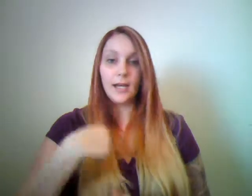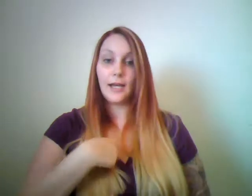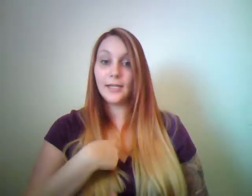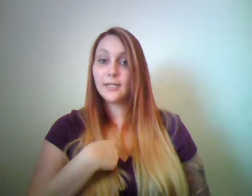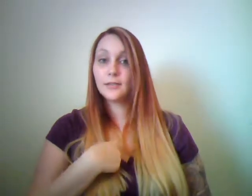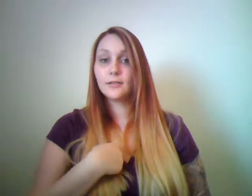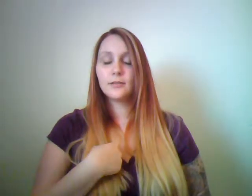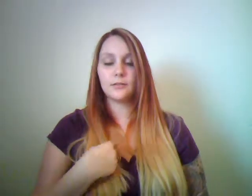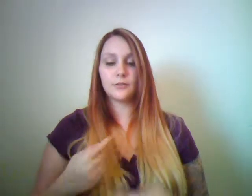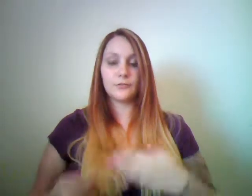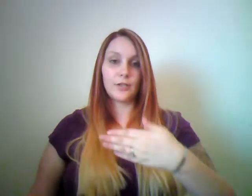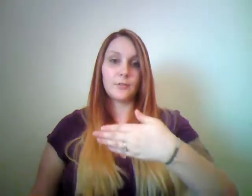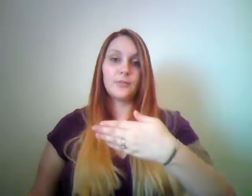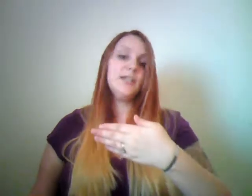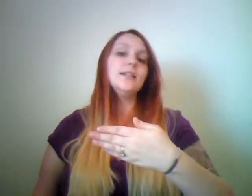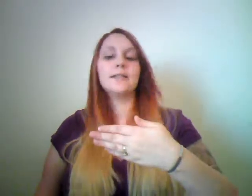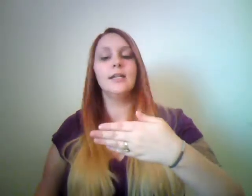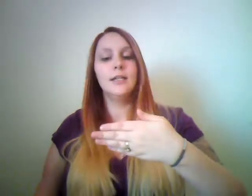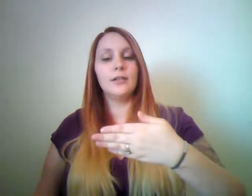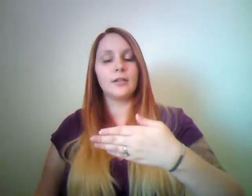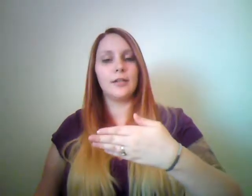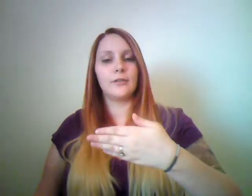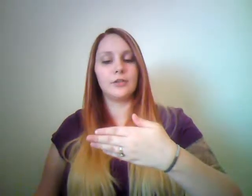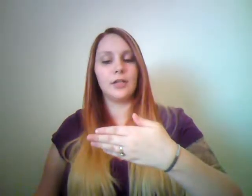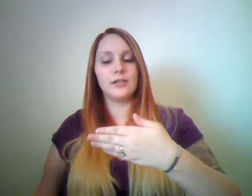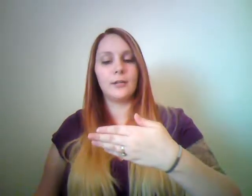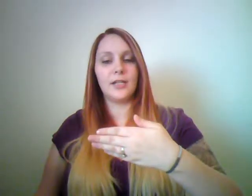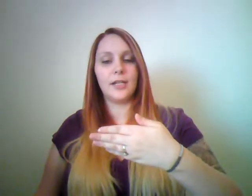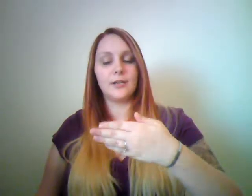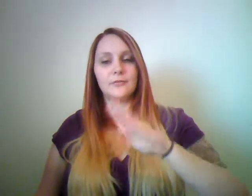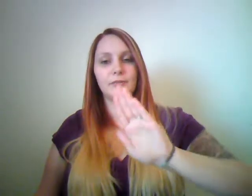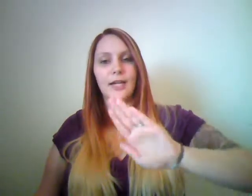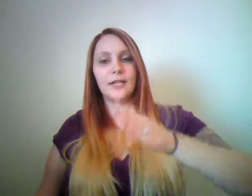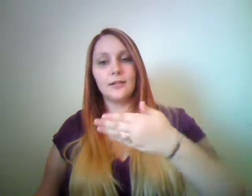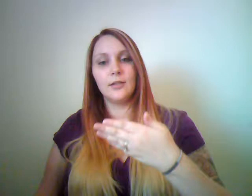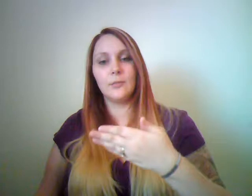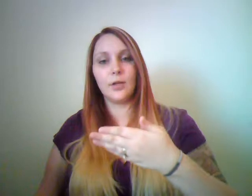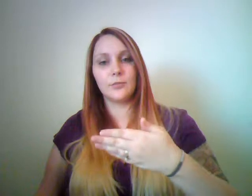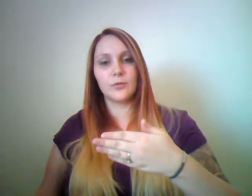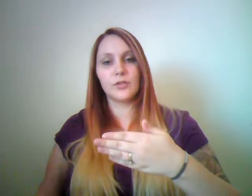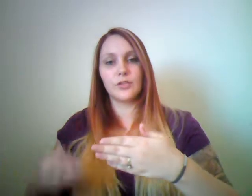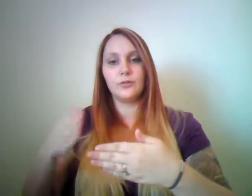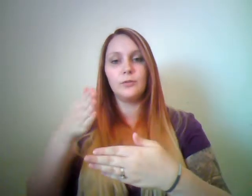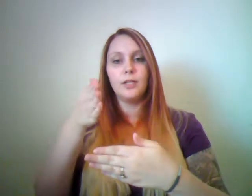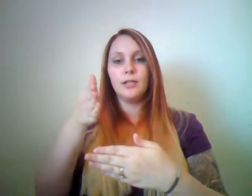I. So for complete, you're going to have your non-dominant hand flat, palm towards you.